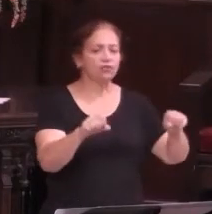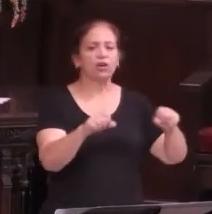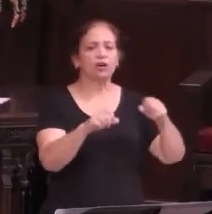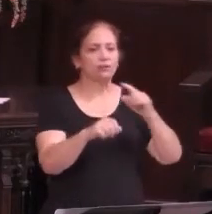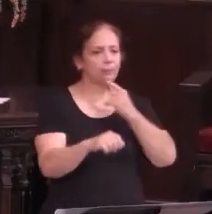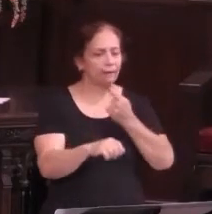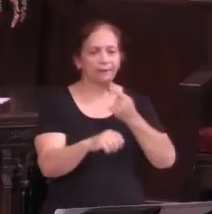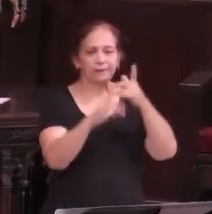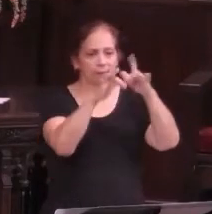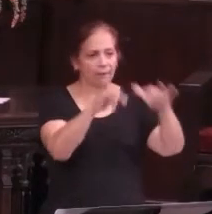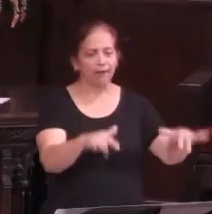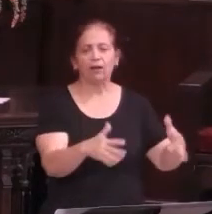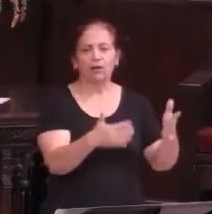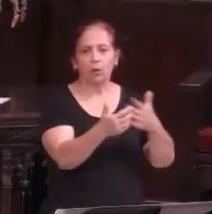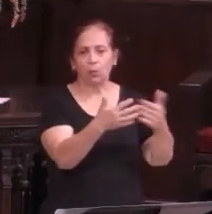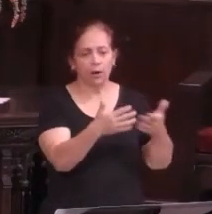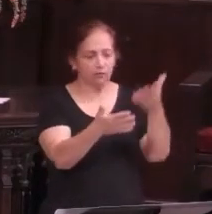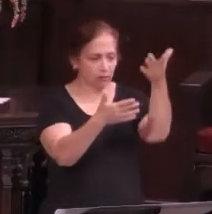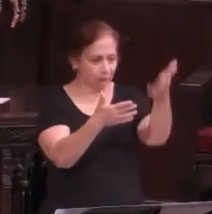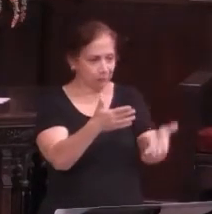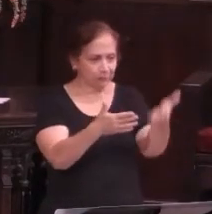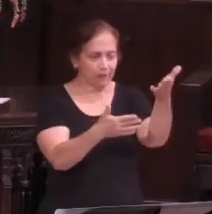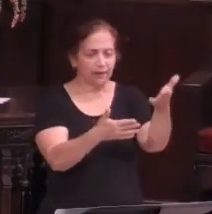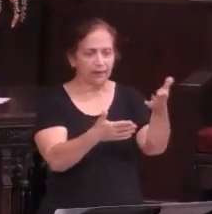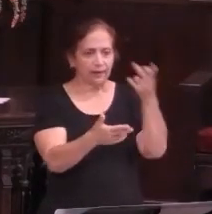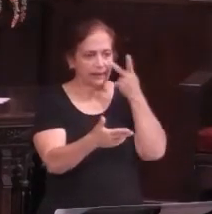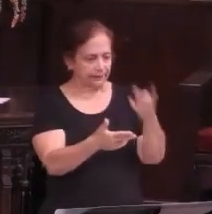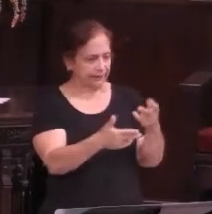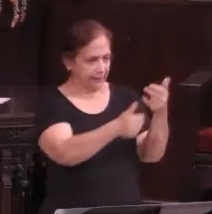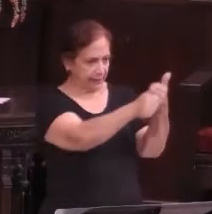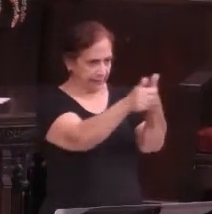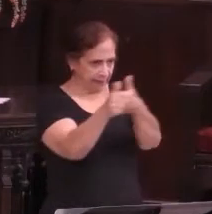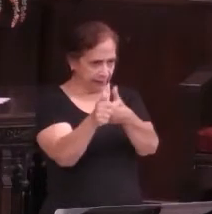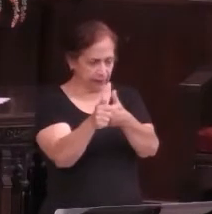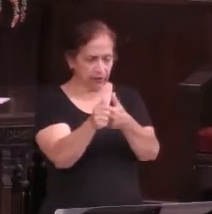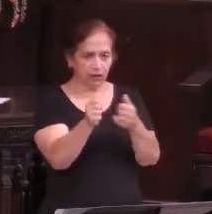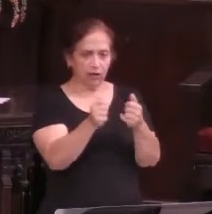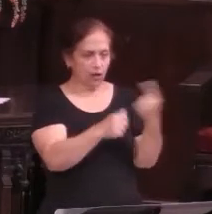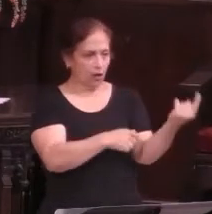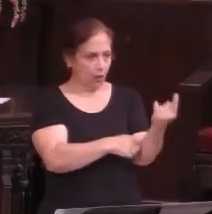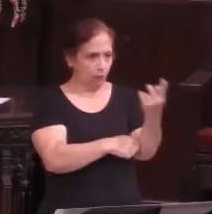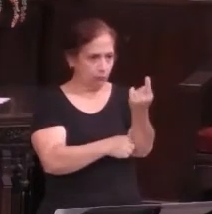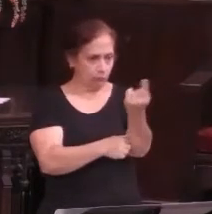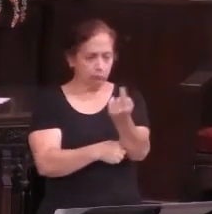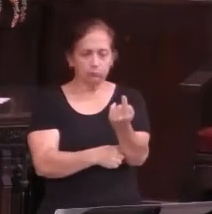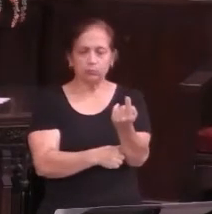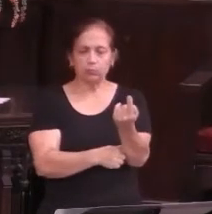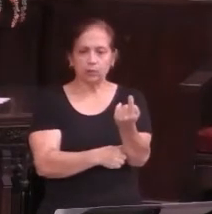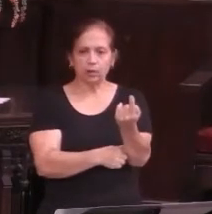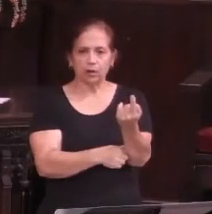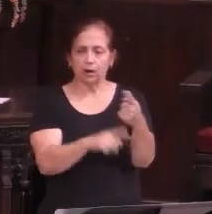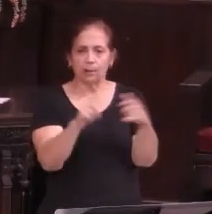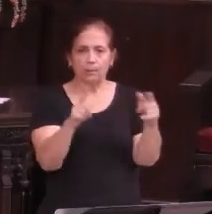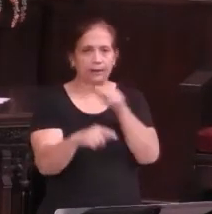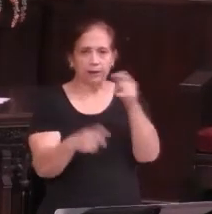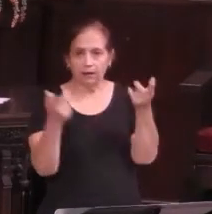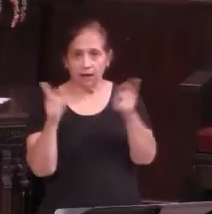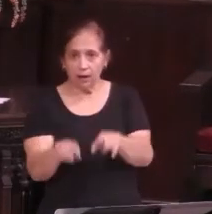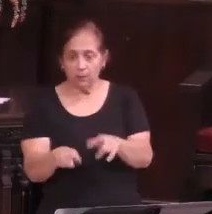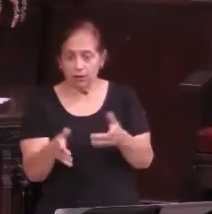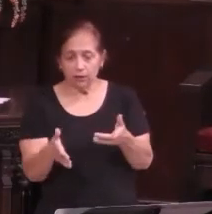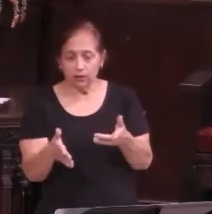fill in the blank, and seeing each with a singular purpose. What's not